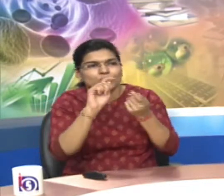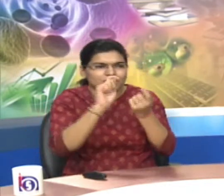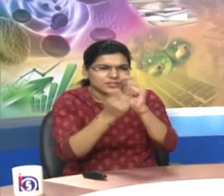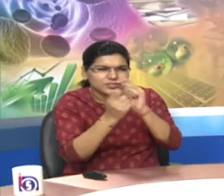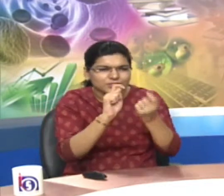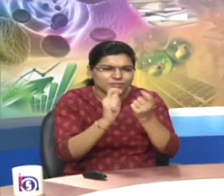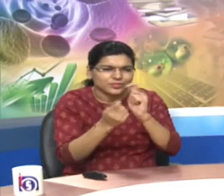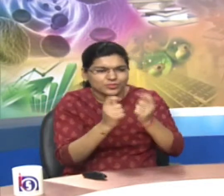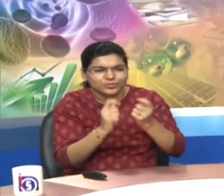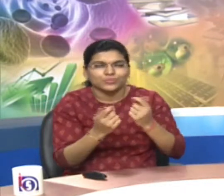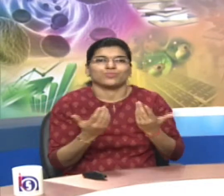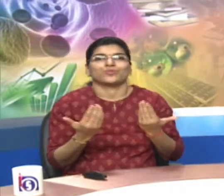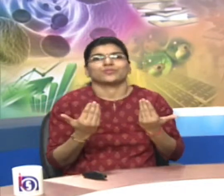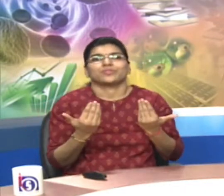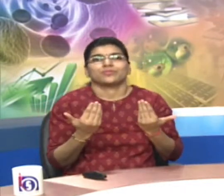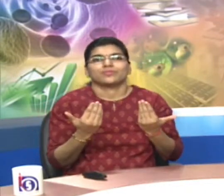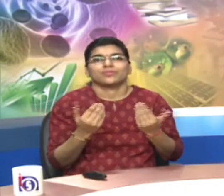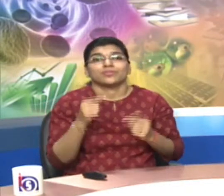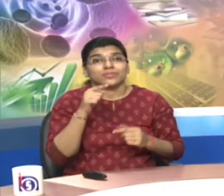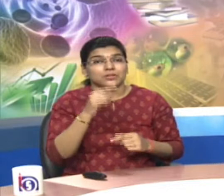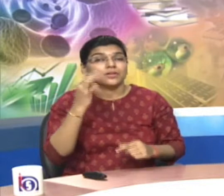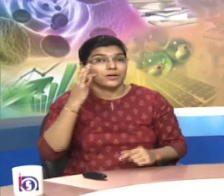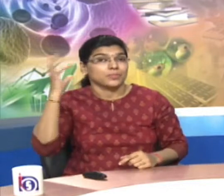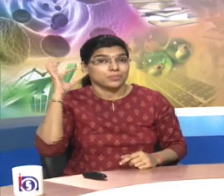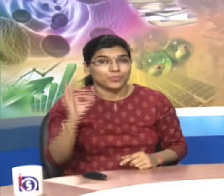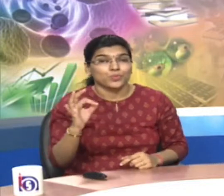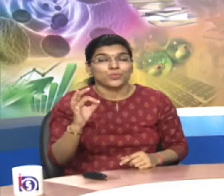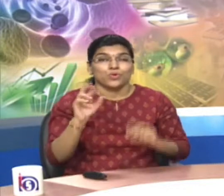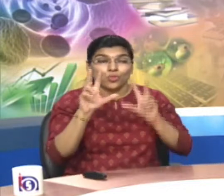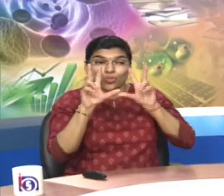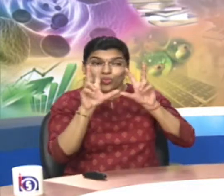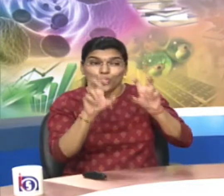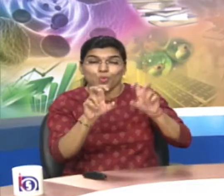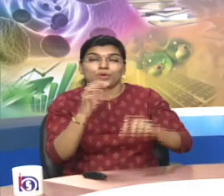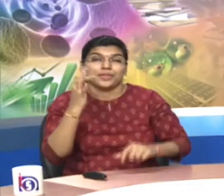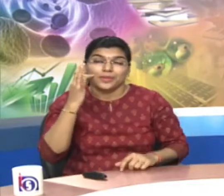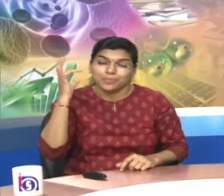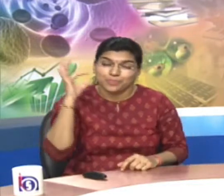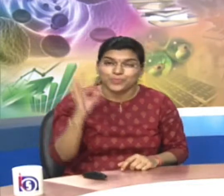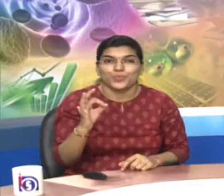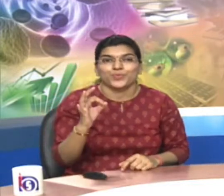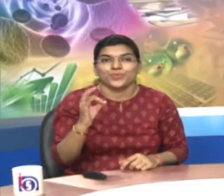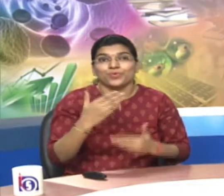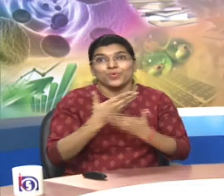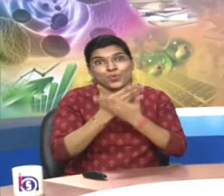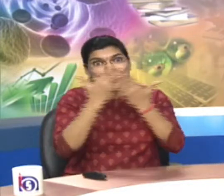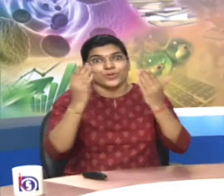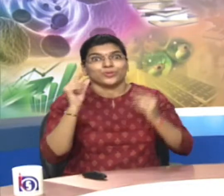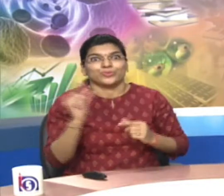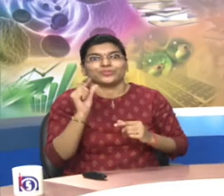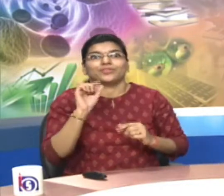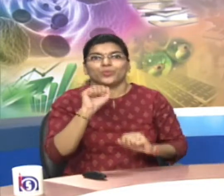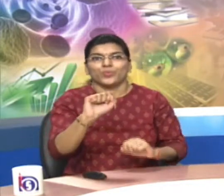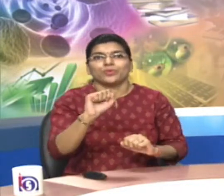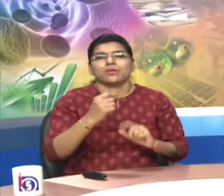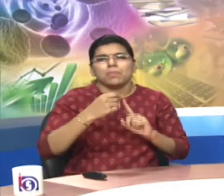delete some data, we can make the changes, that is possible. So, it is important to lock and protect the data. It